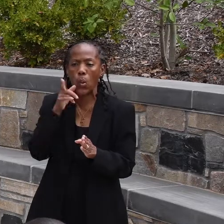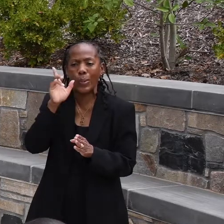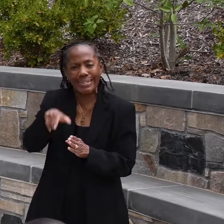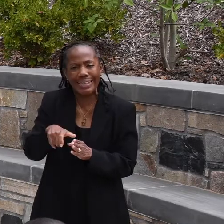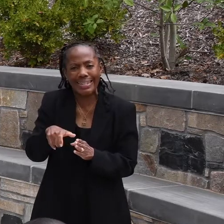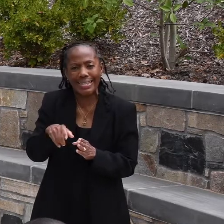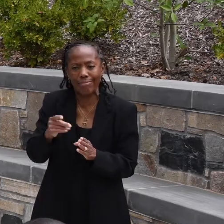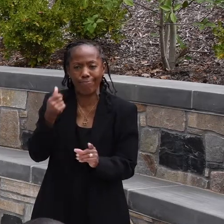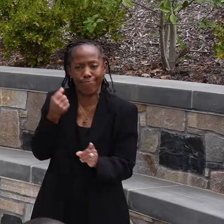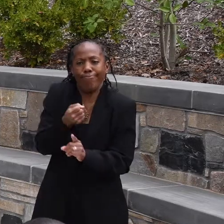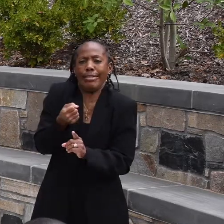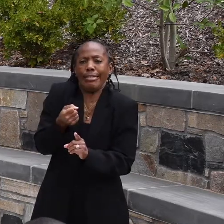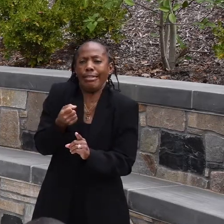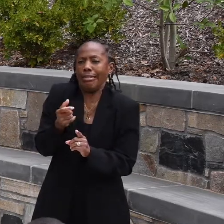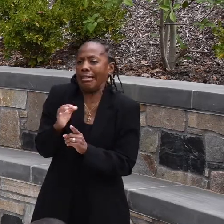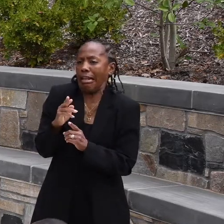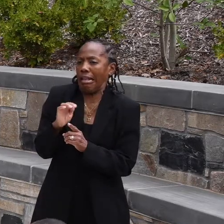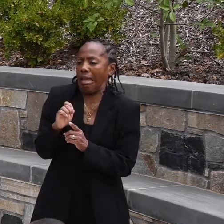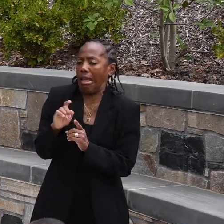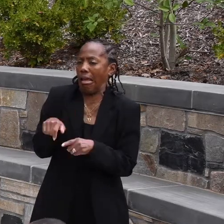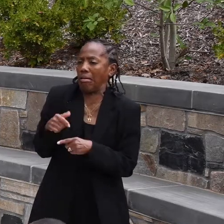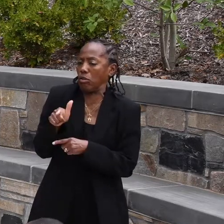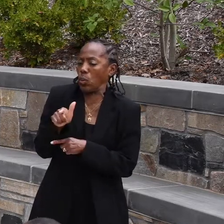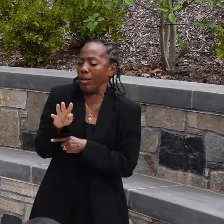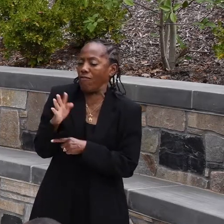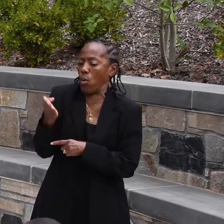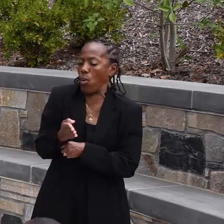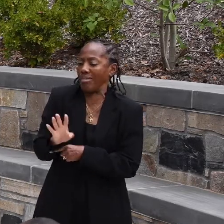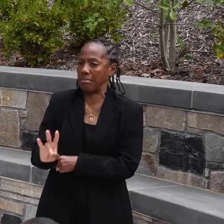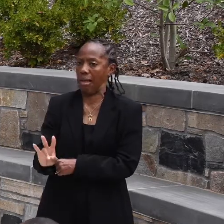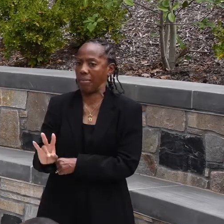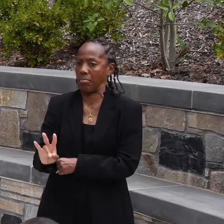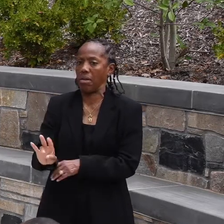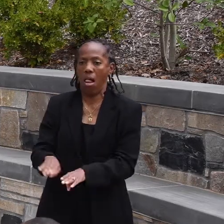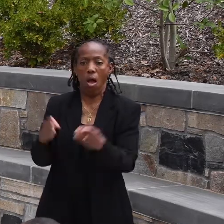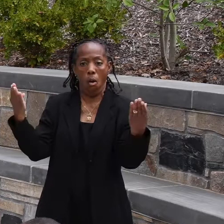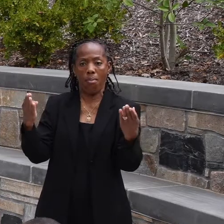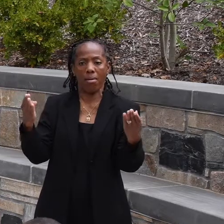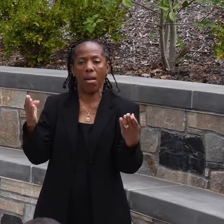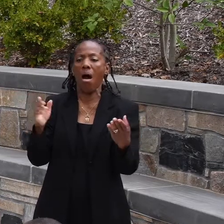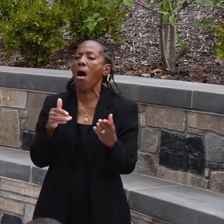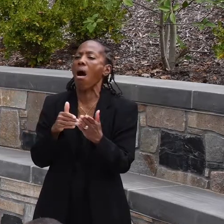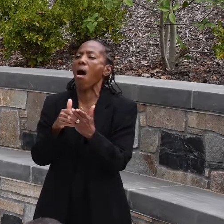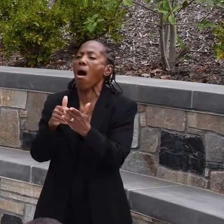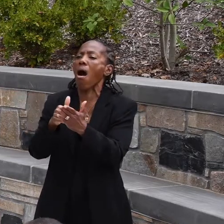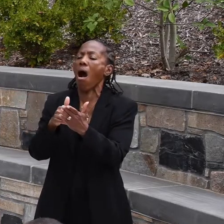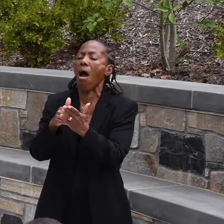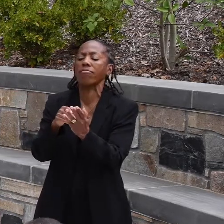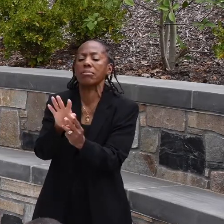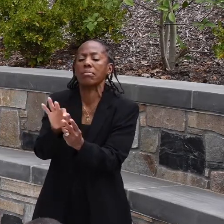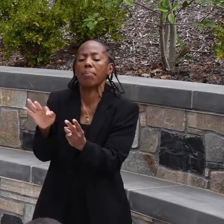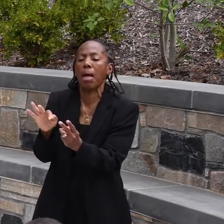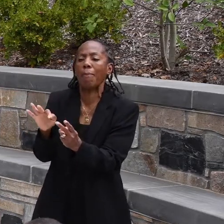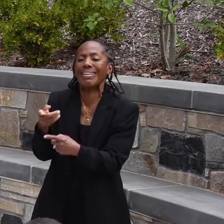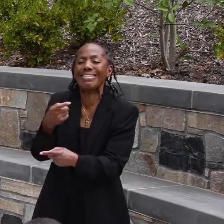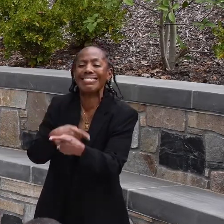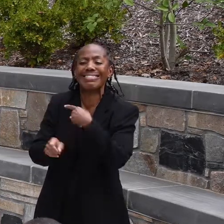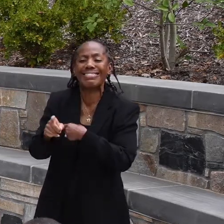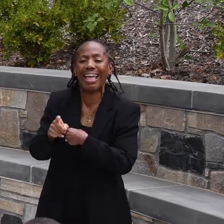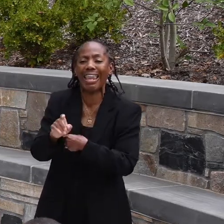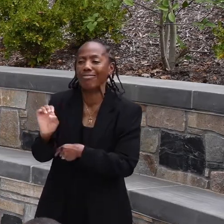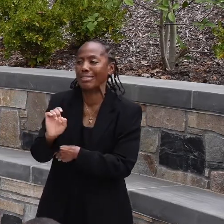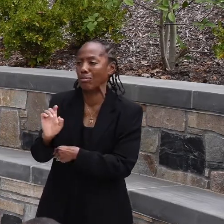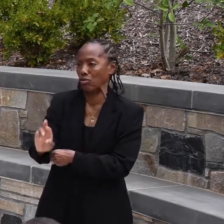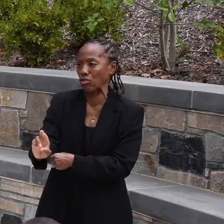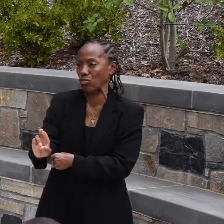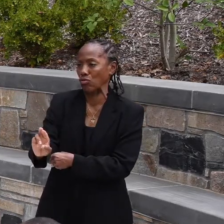need of immediate care 24/7, often used as an alternative to the emergency room.